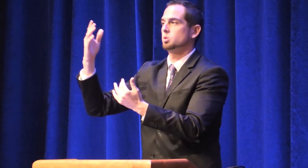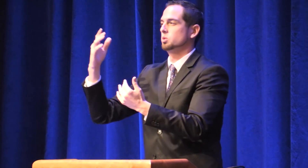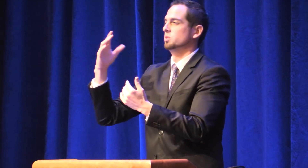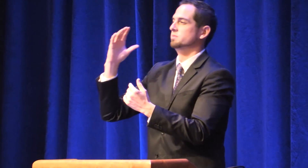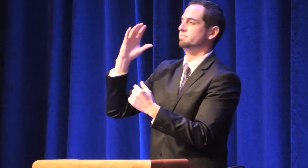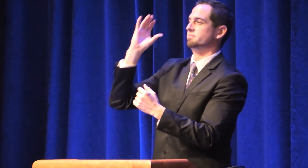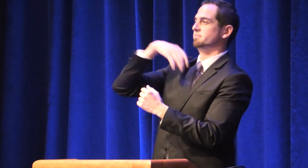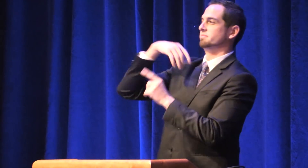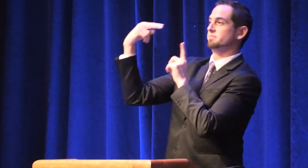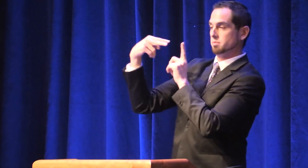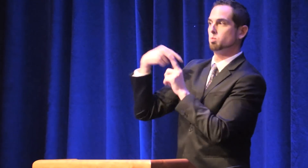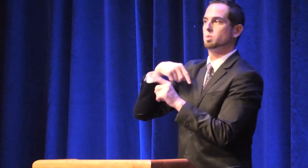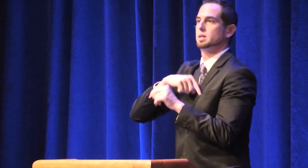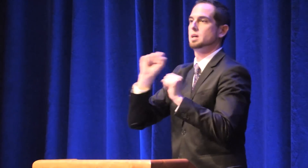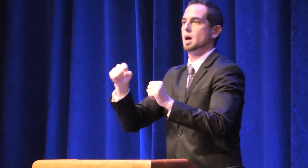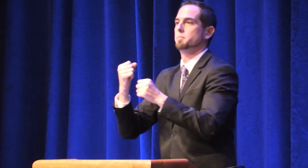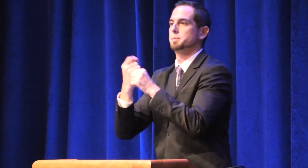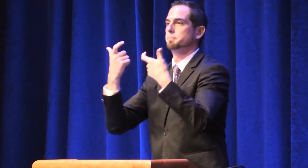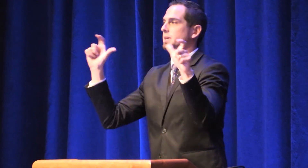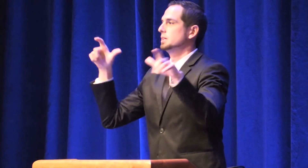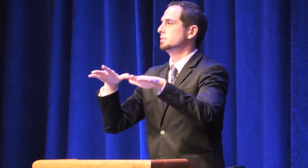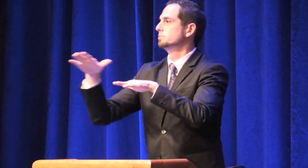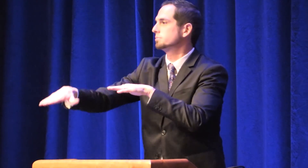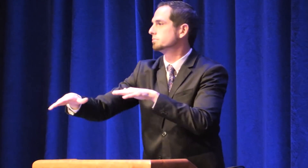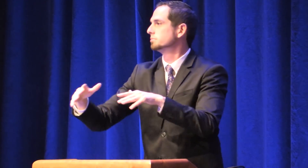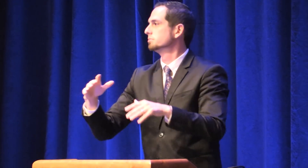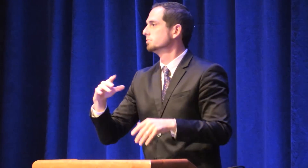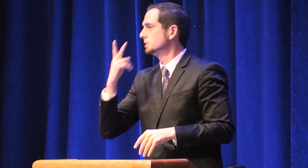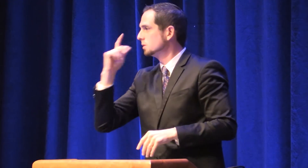and we don't have as many positive examples